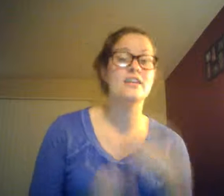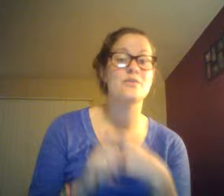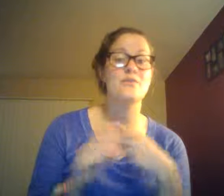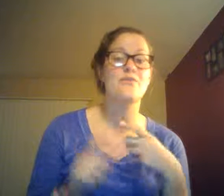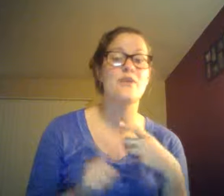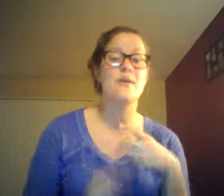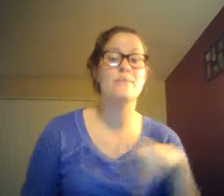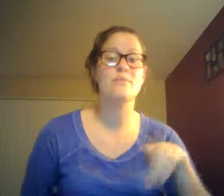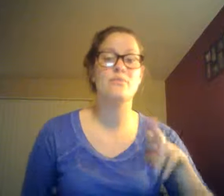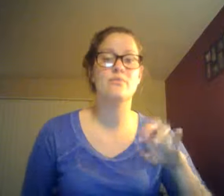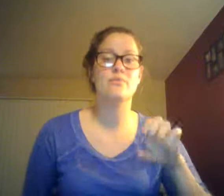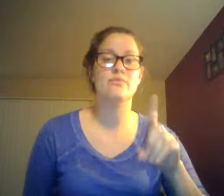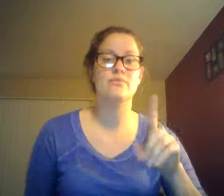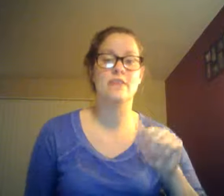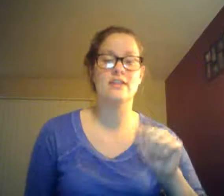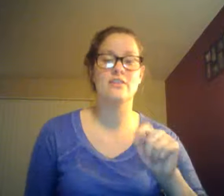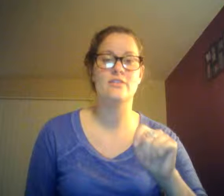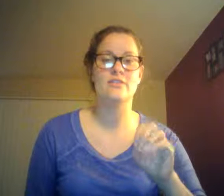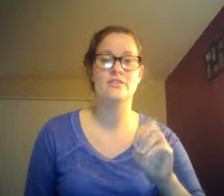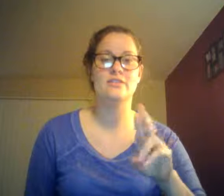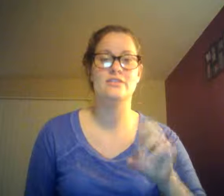and from predators.